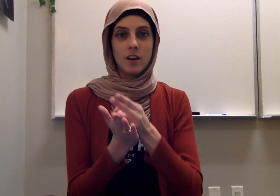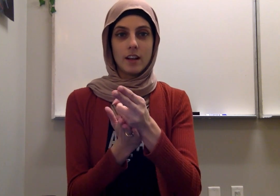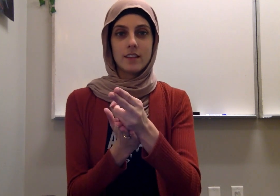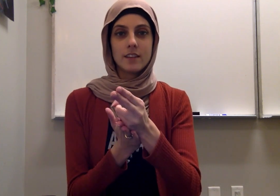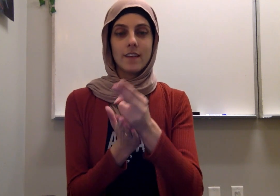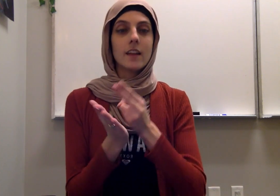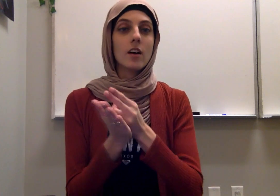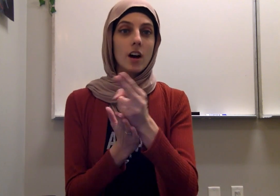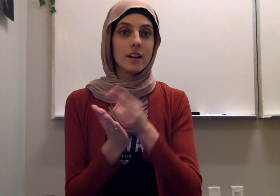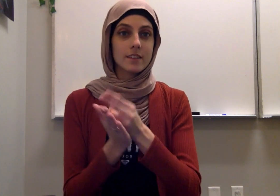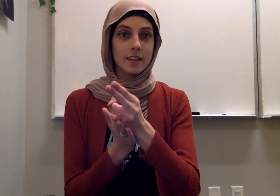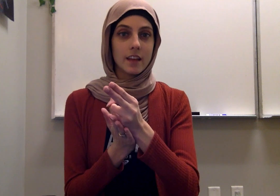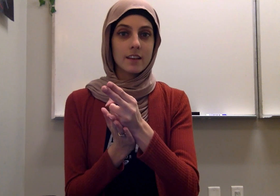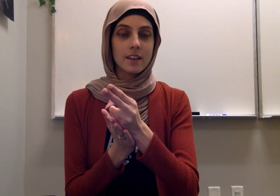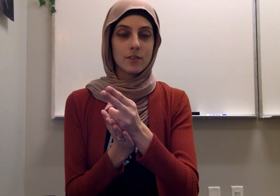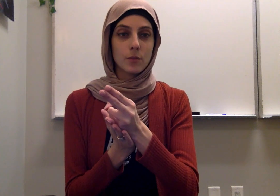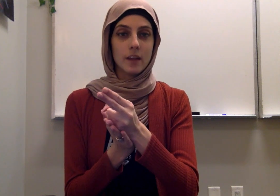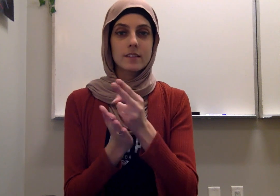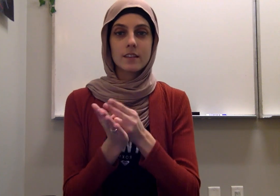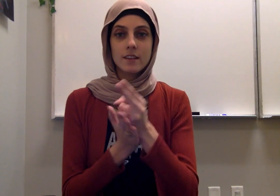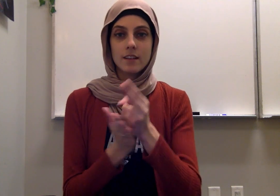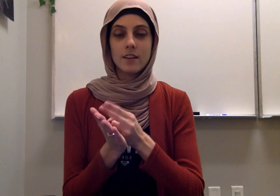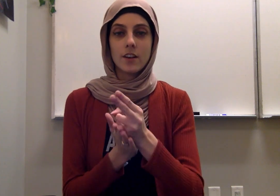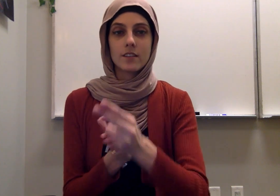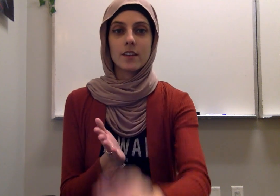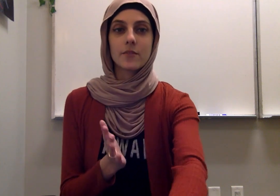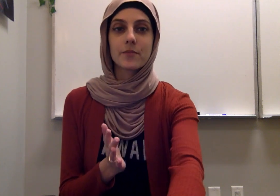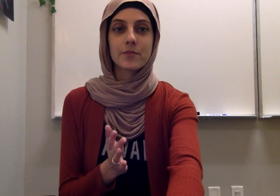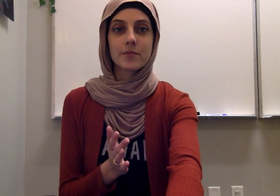Honest, and then honestly is twice. Honestly.